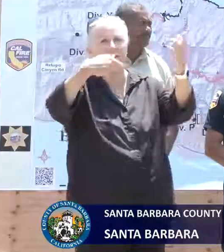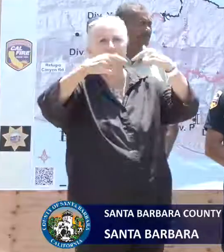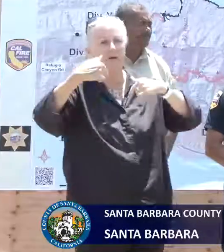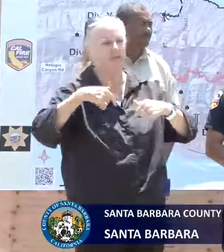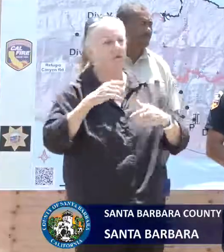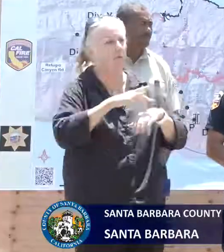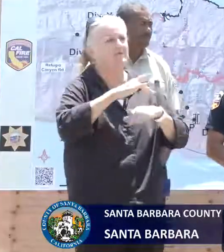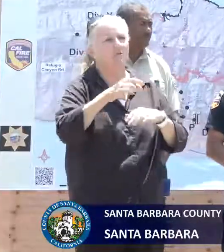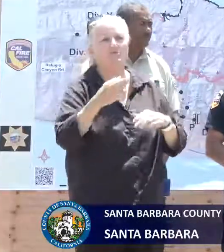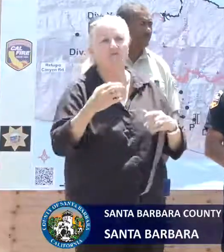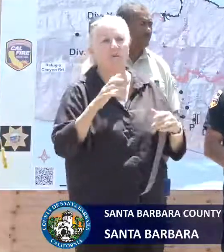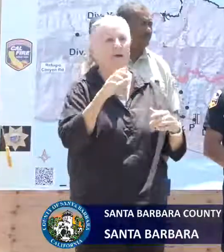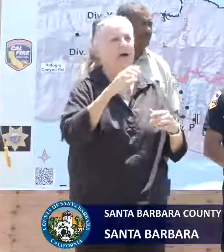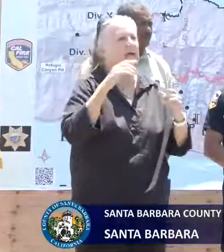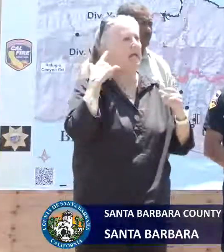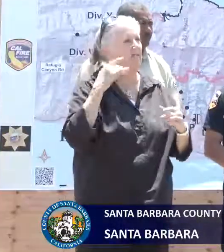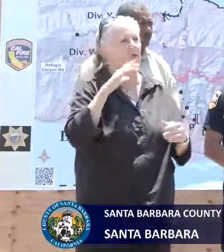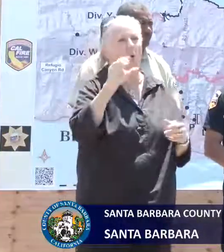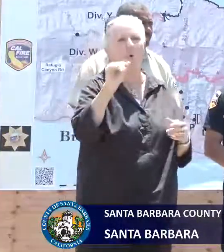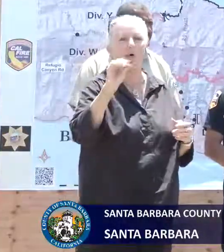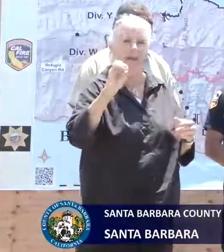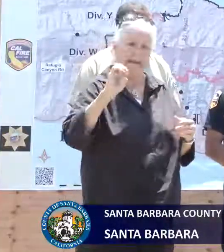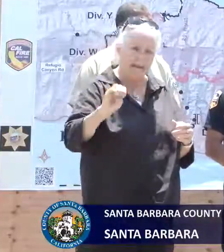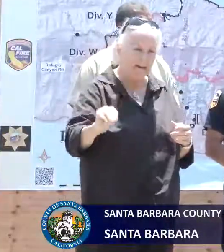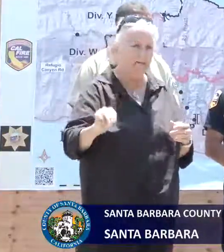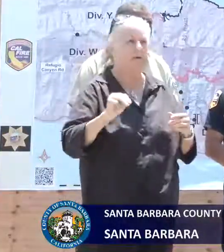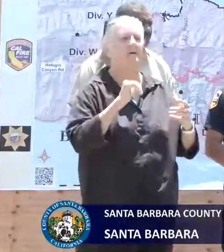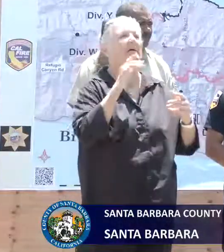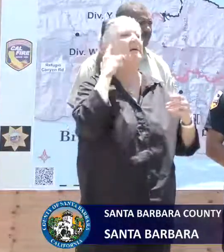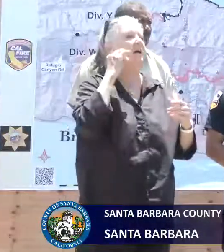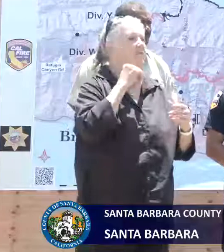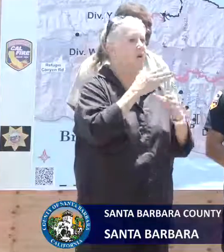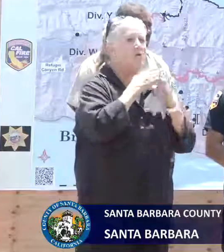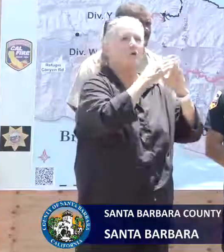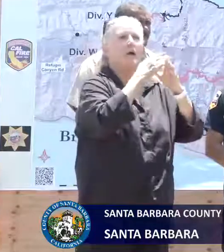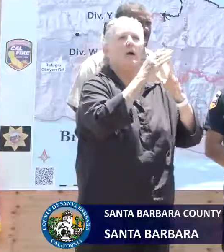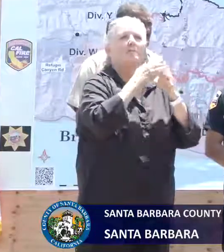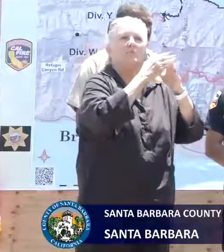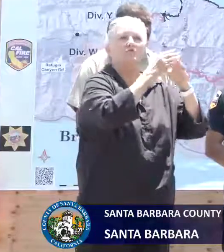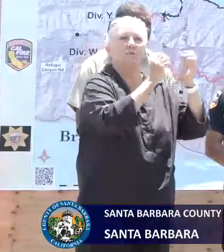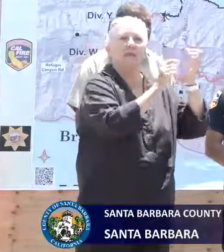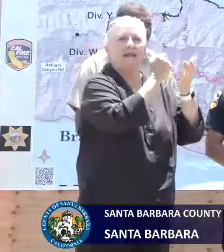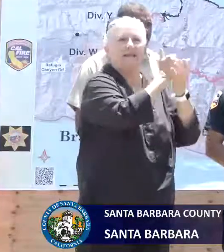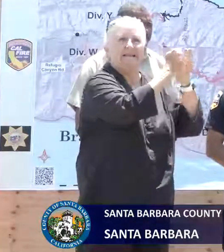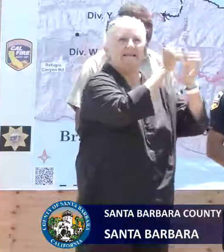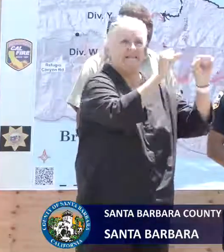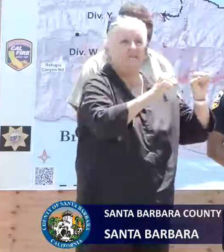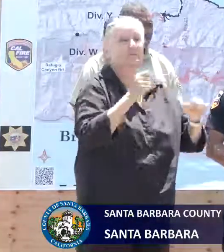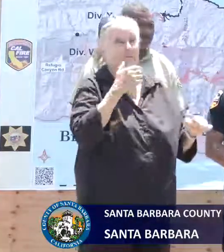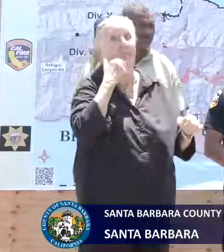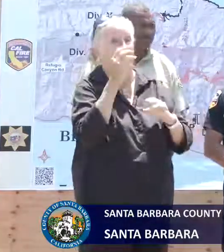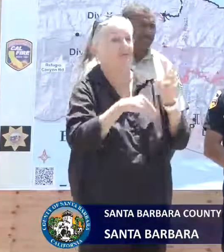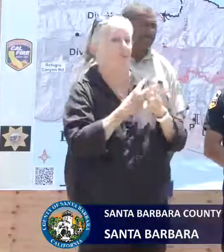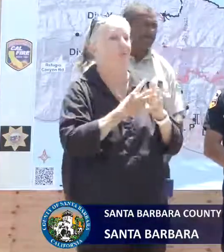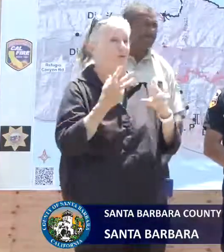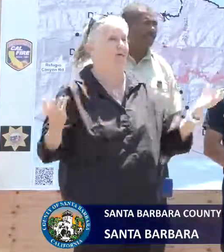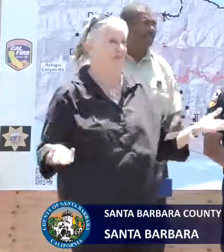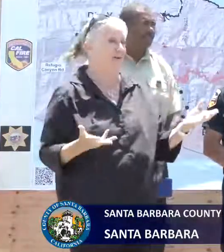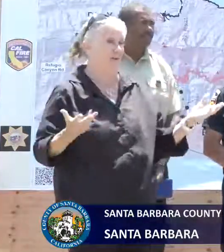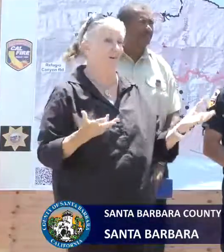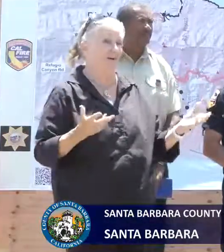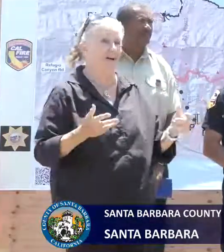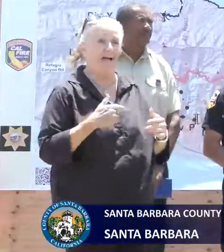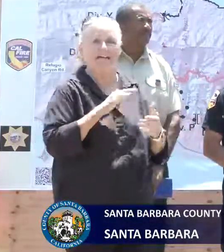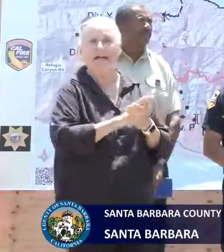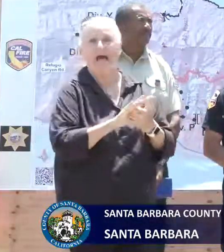from our California Mutual Aid System, which is truly the best in the entire world. So we have a really